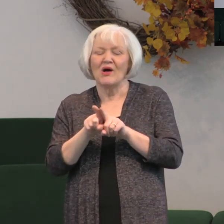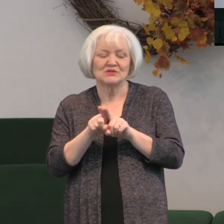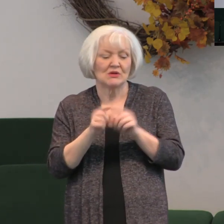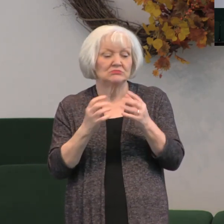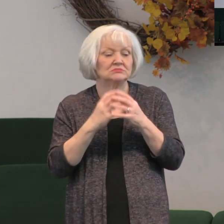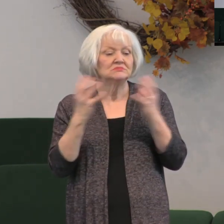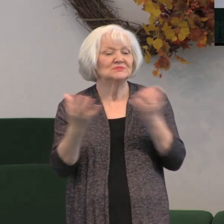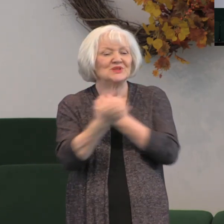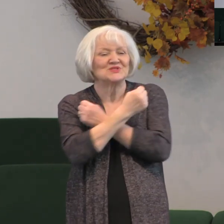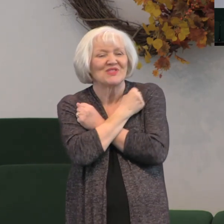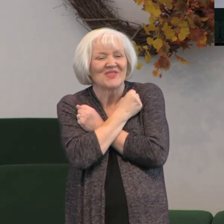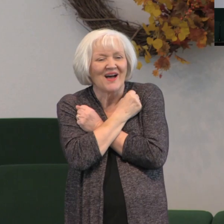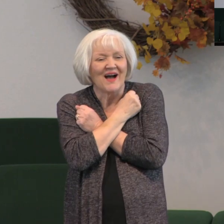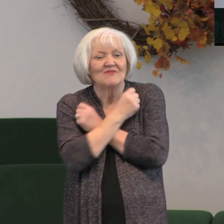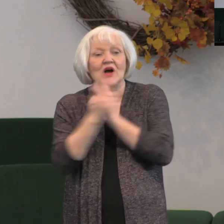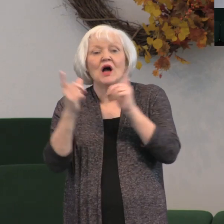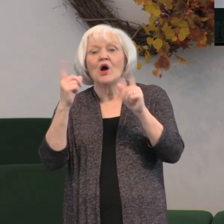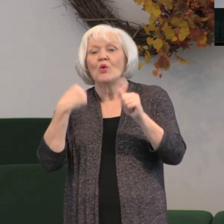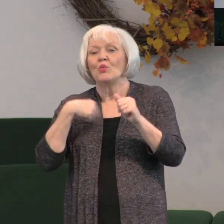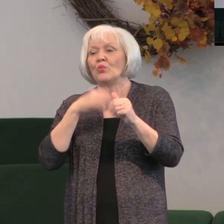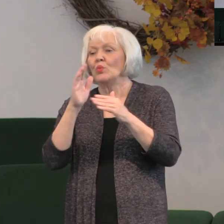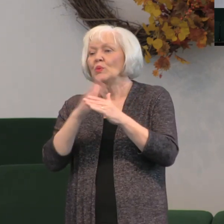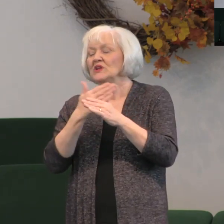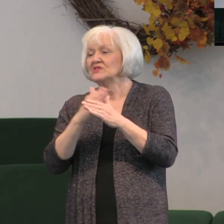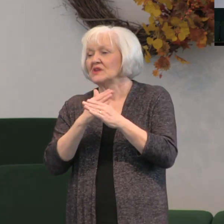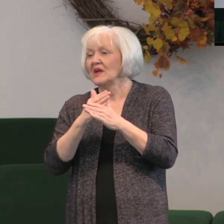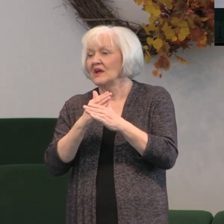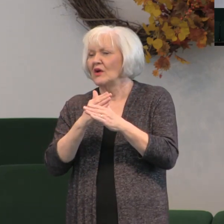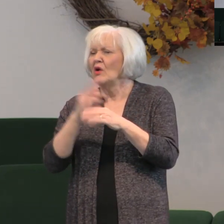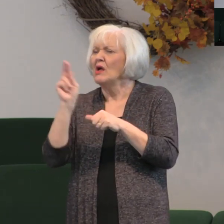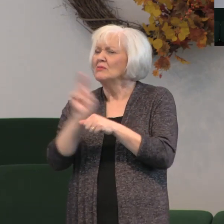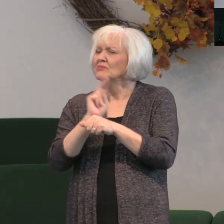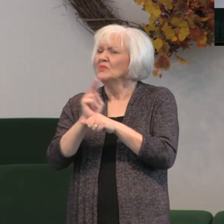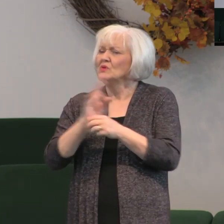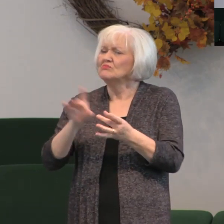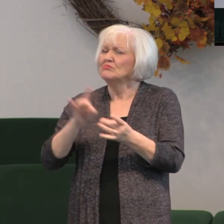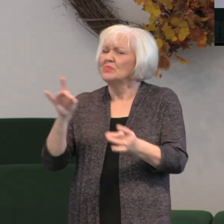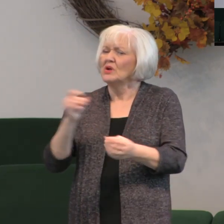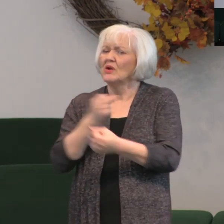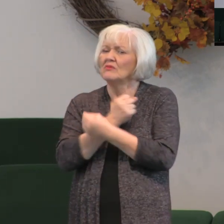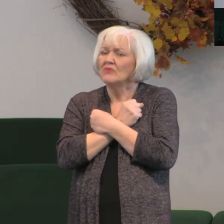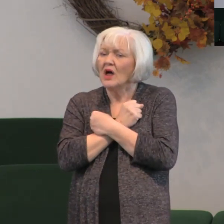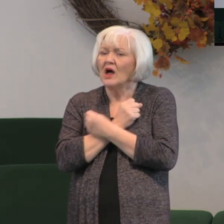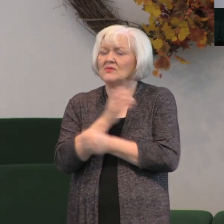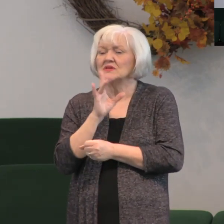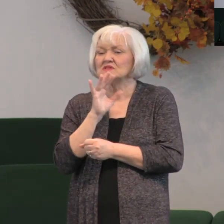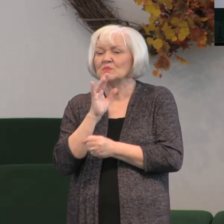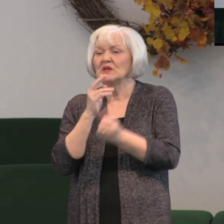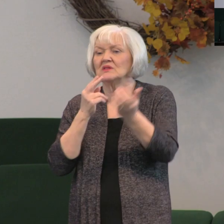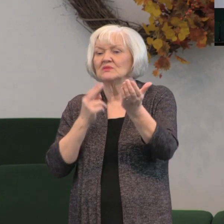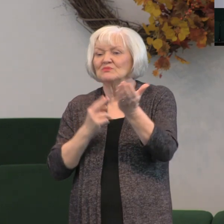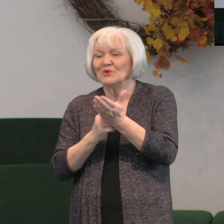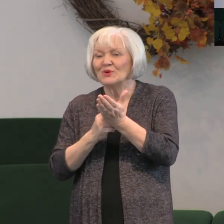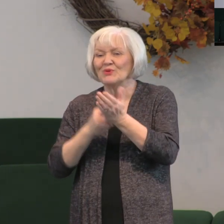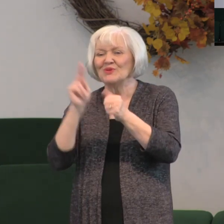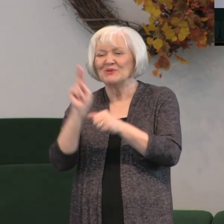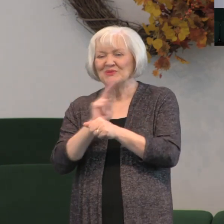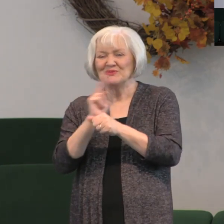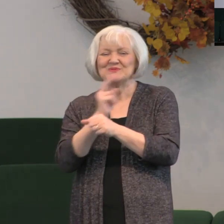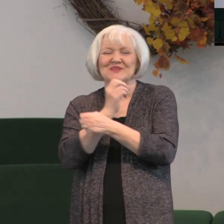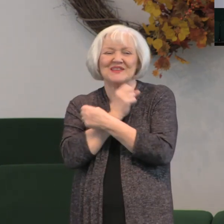we share we need to share through the spirit of love but we need to speak the truth in love as the book of Ephesians says